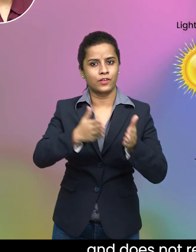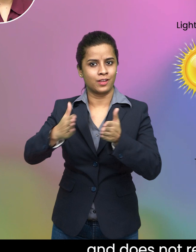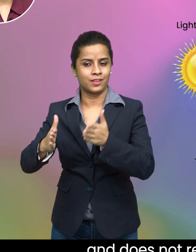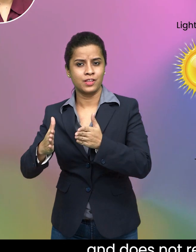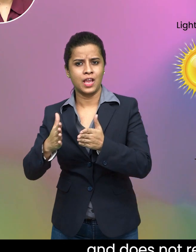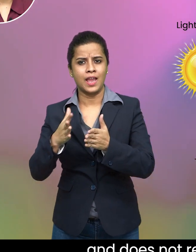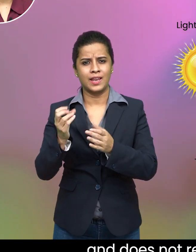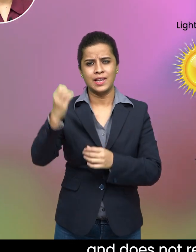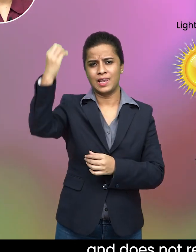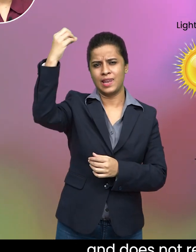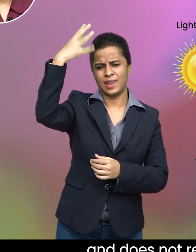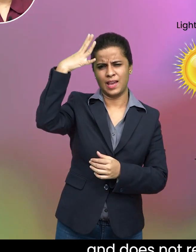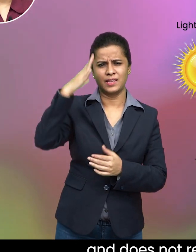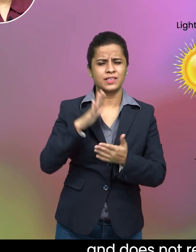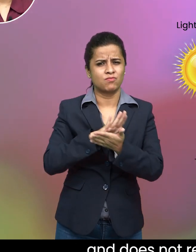light.